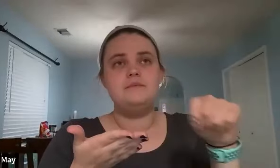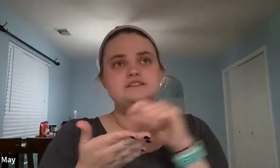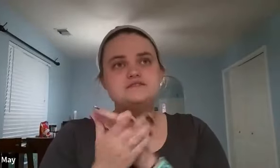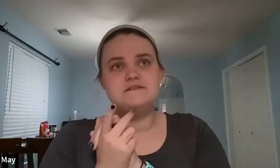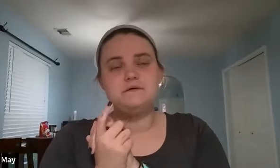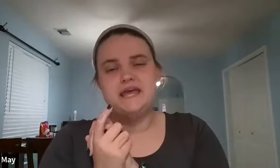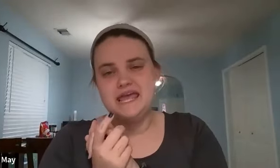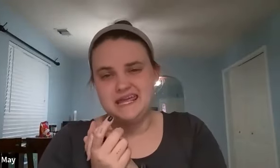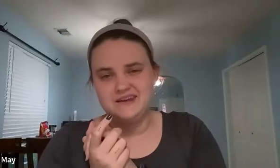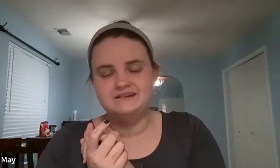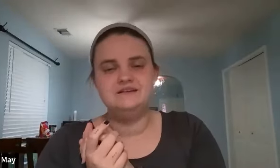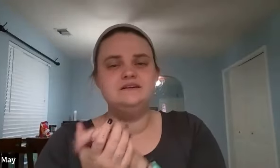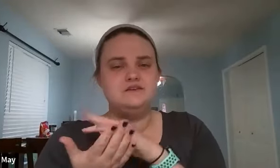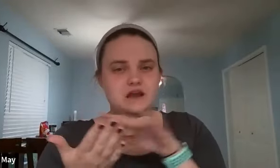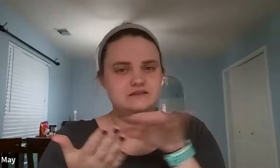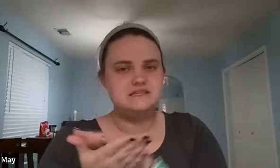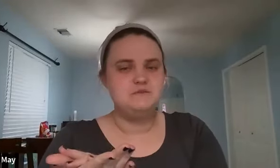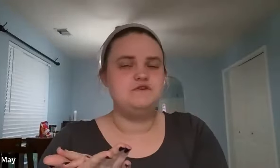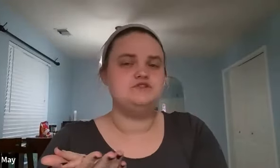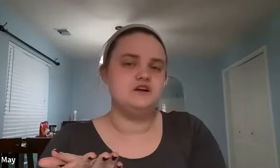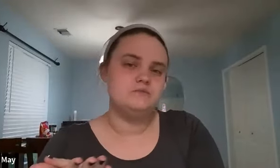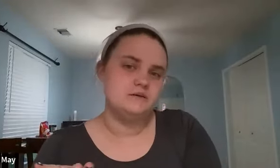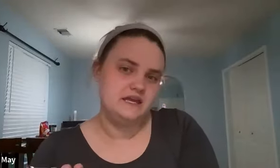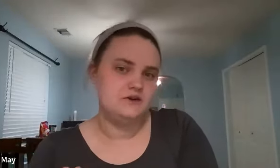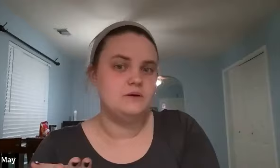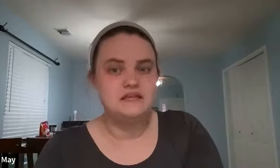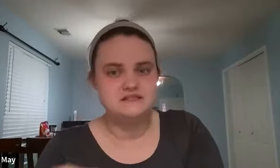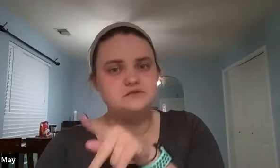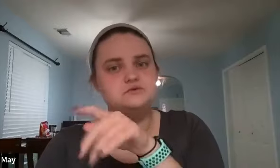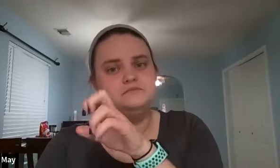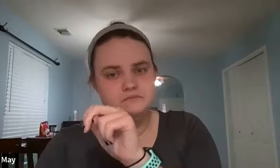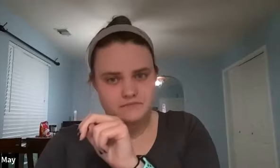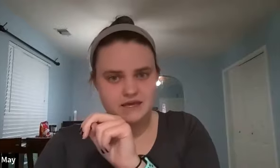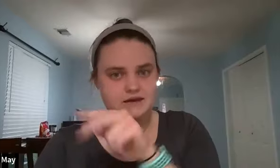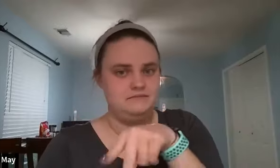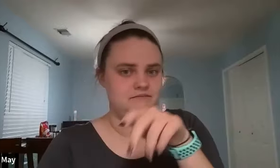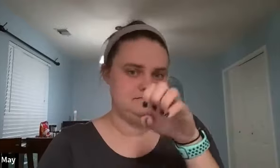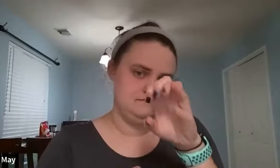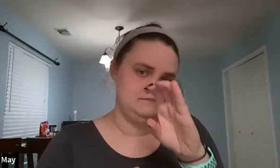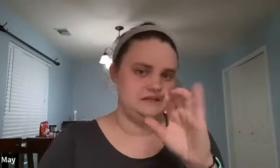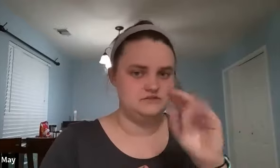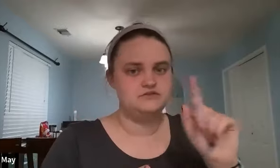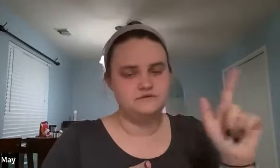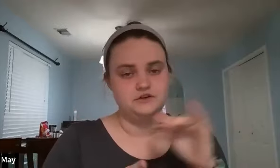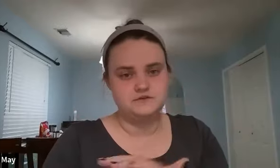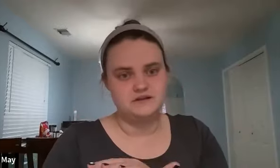Also the sign for pen. They're kind of the same. If you were talking about a pen or a pencil, pen, pencil. So fingerspell